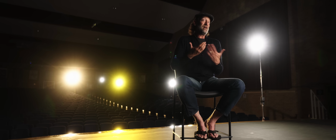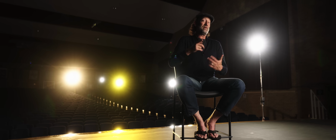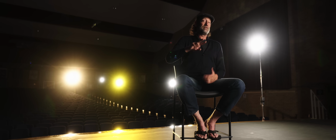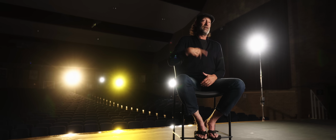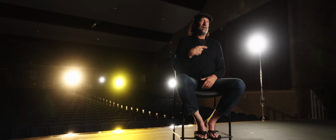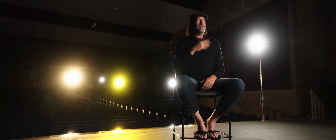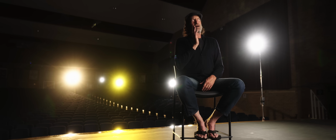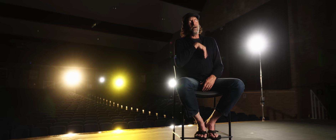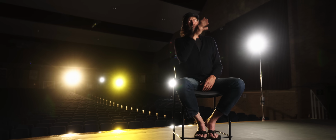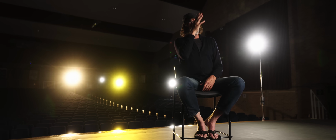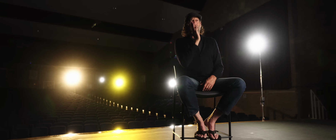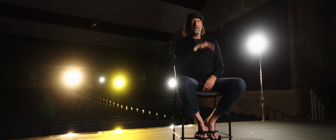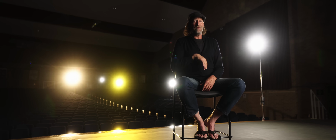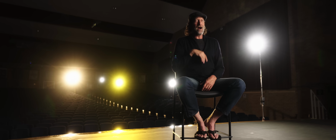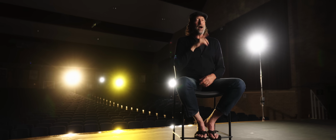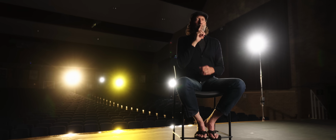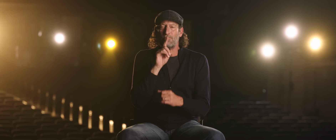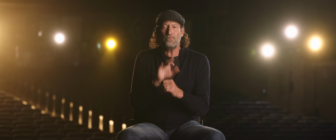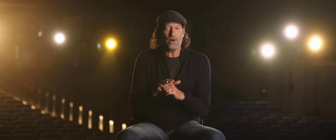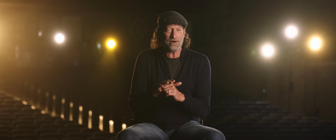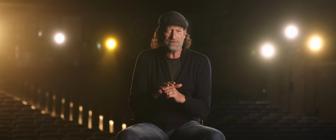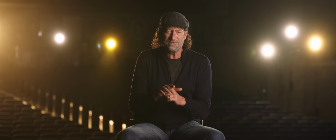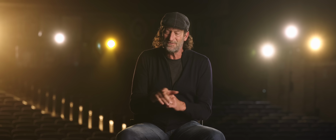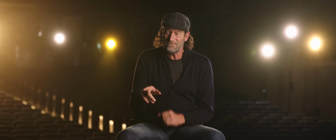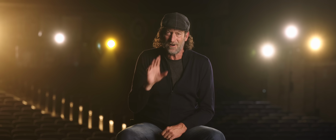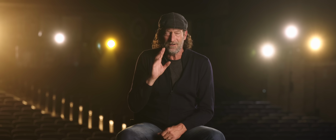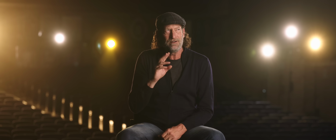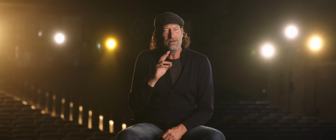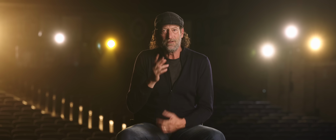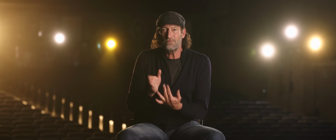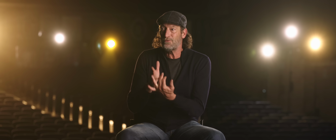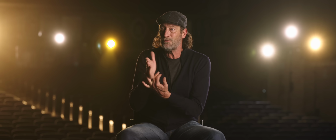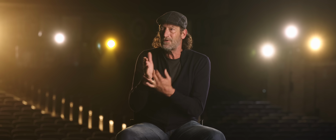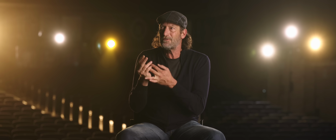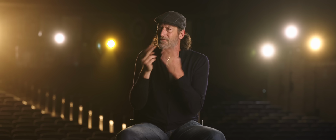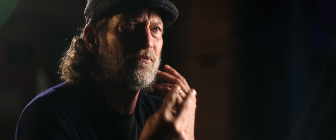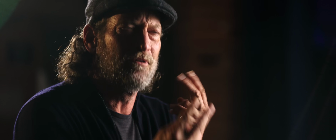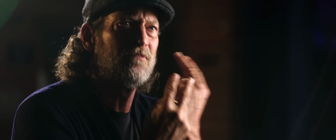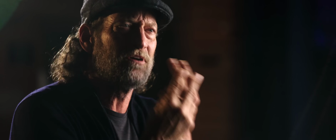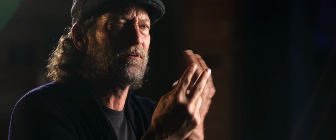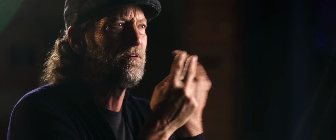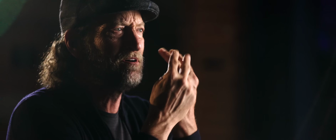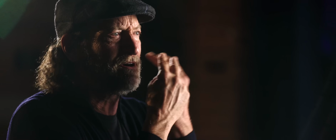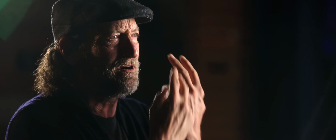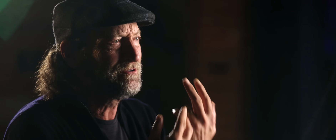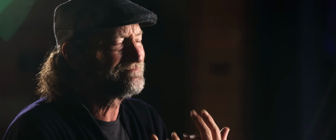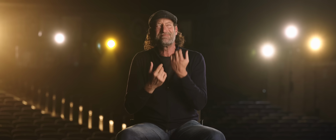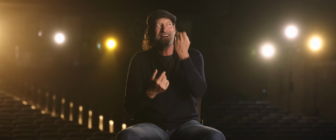Maybe she's thinking, yeah, dad, whatever. But one day, she's going to look back and realize and